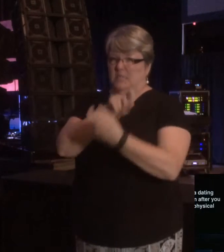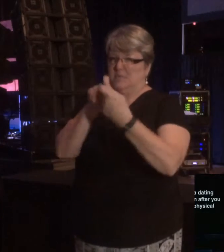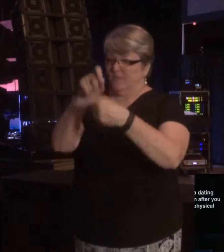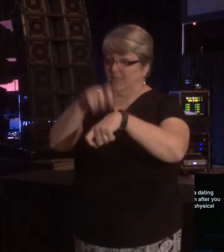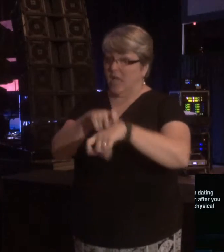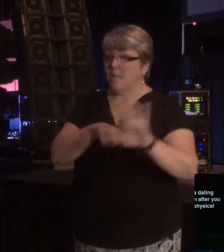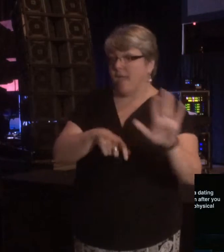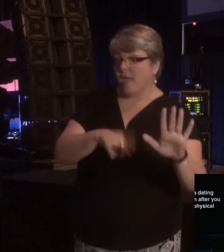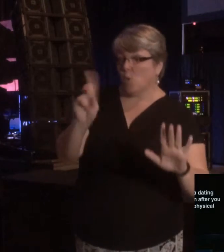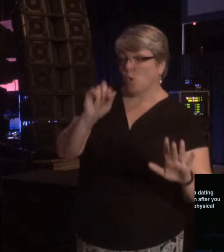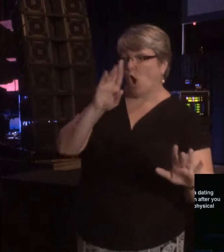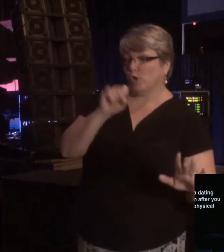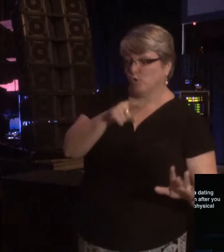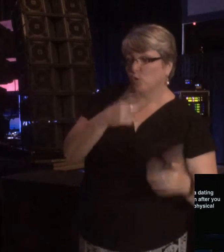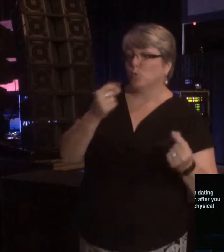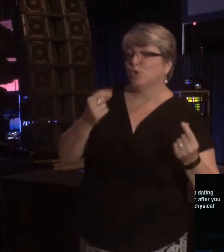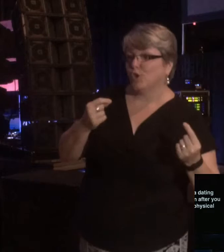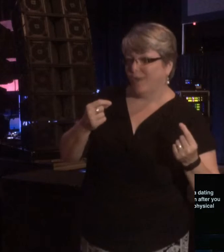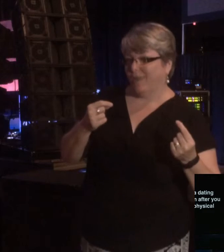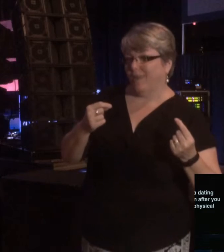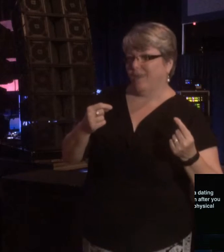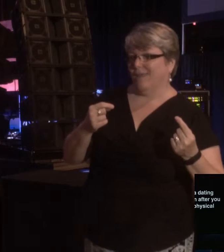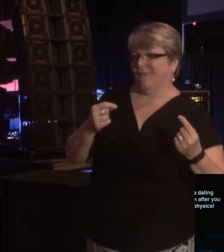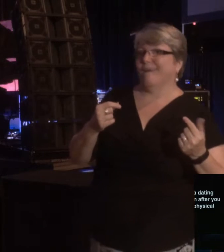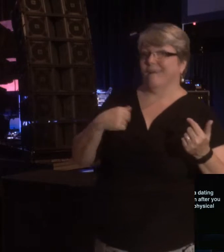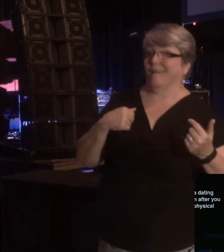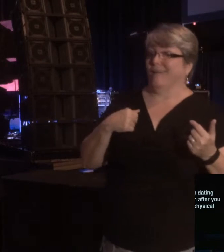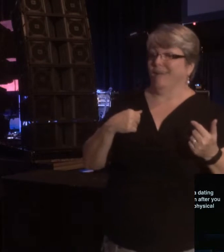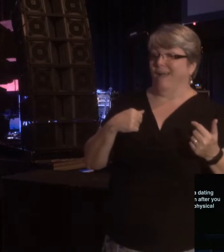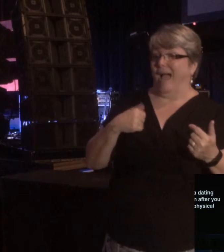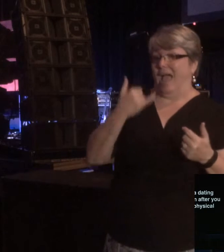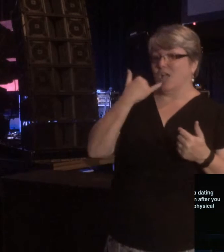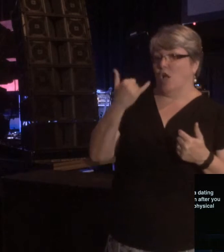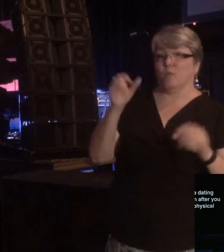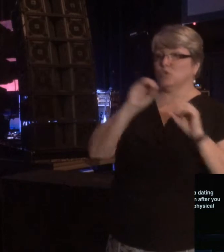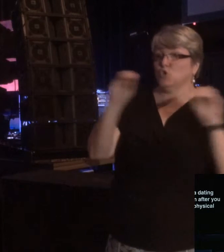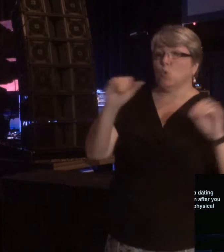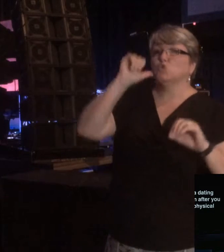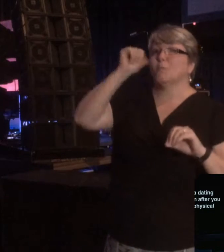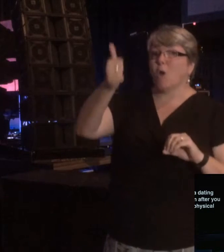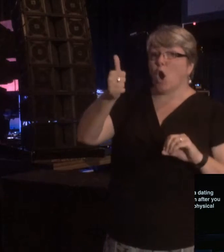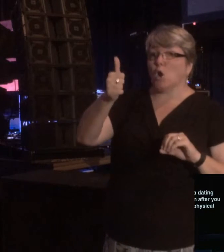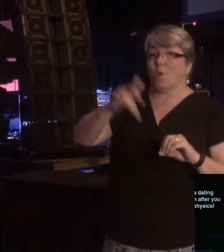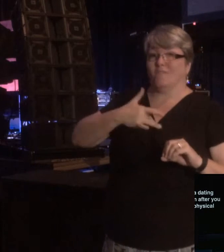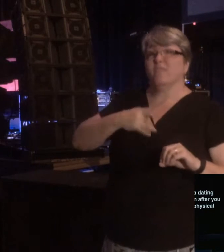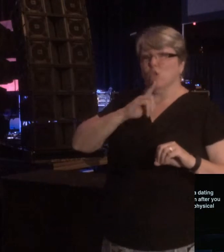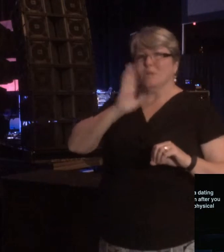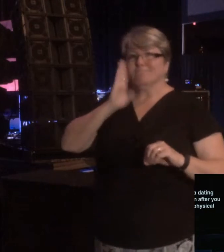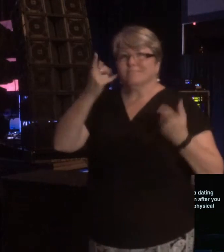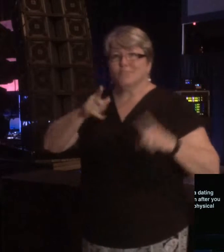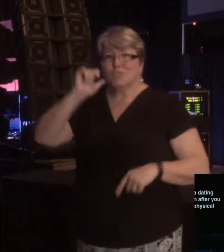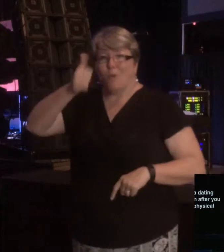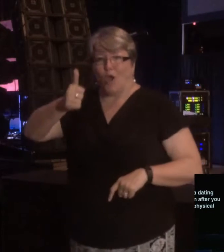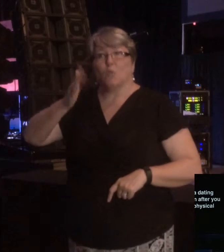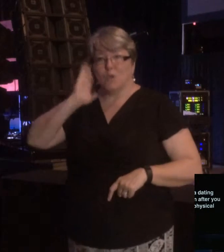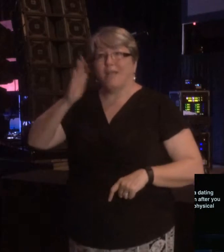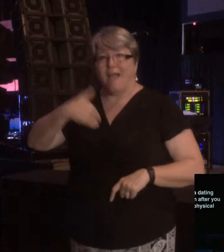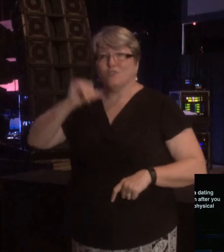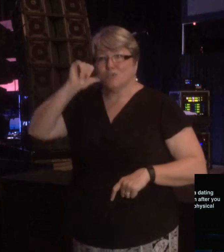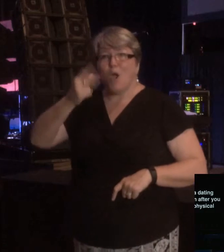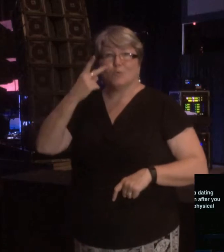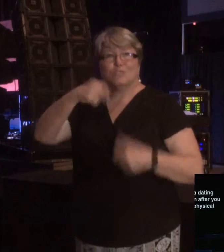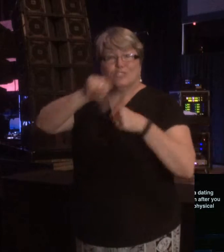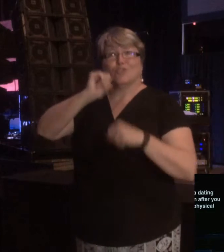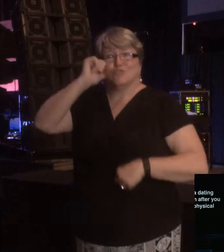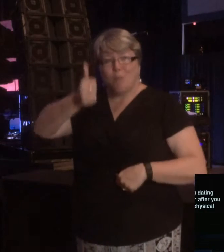know that it just has to be over. And God is sovereign. Yeah. So